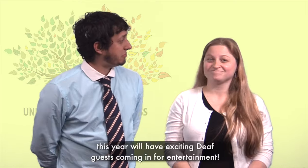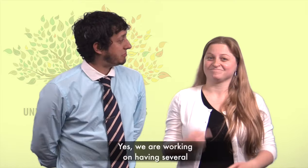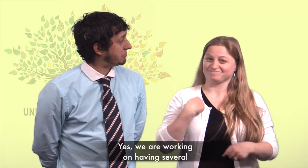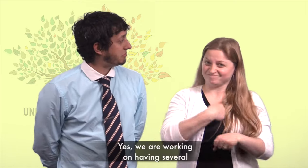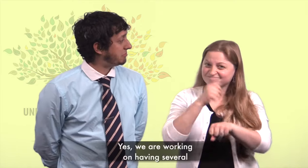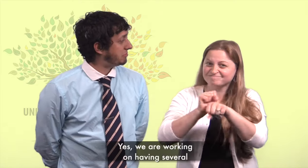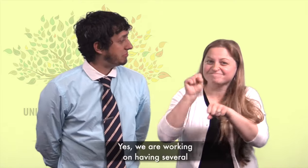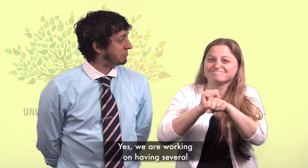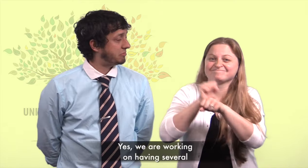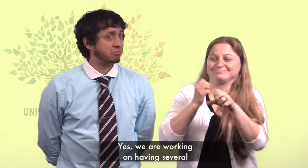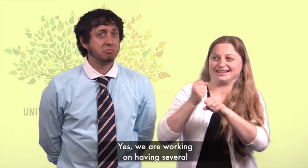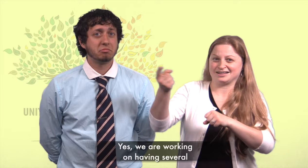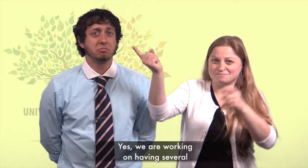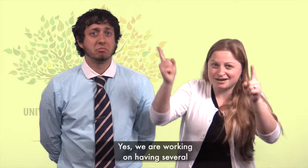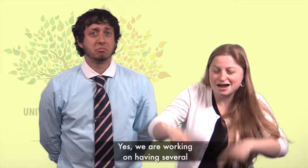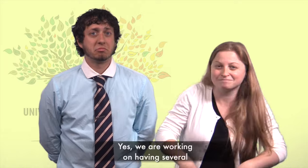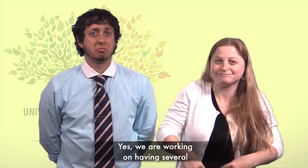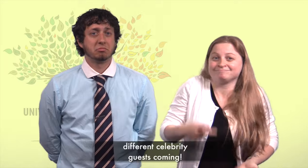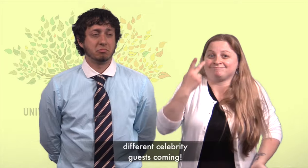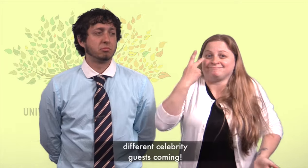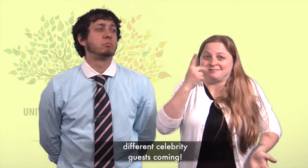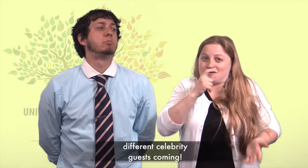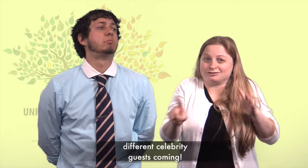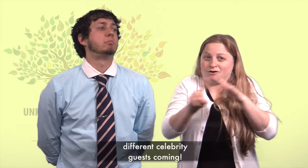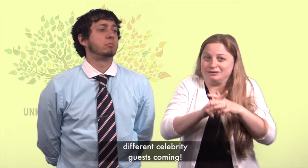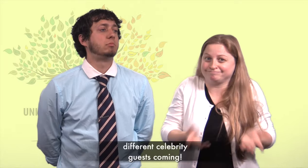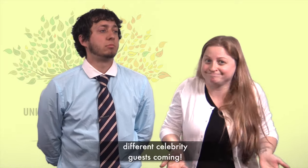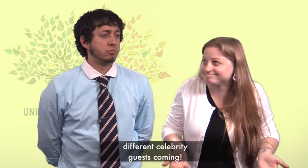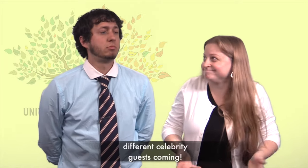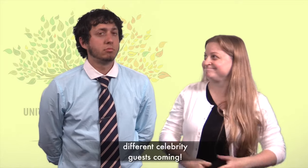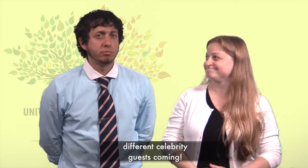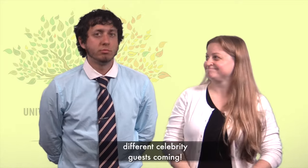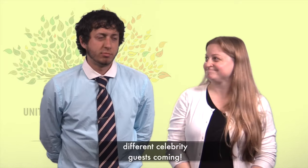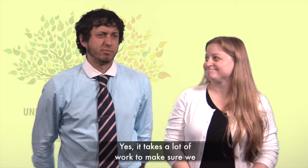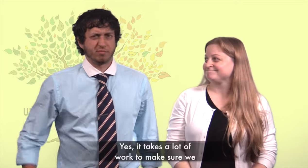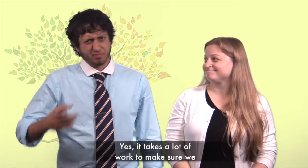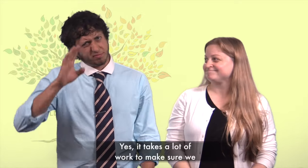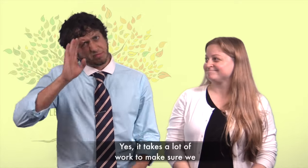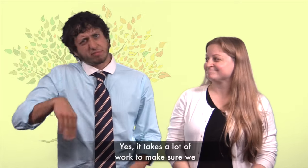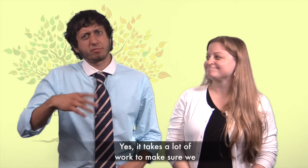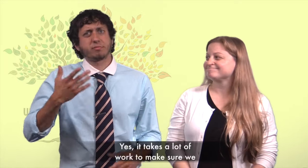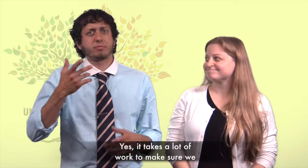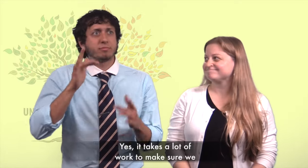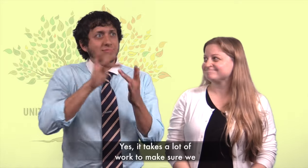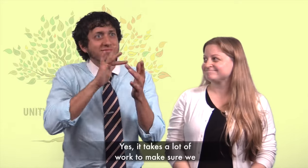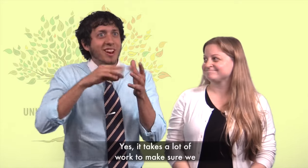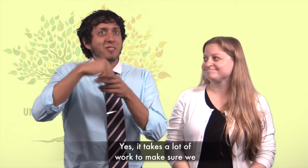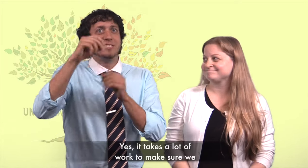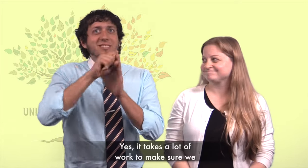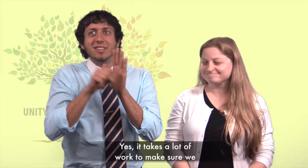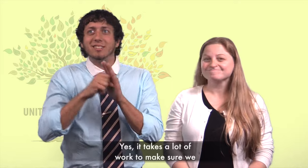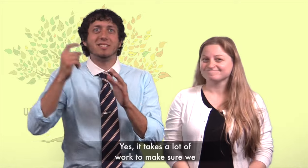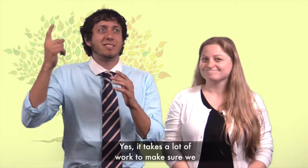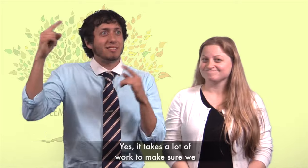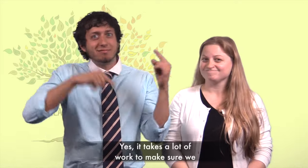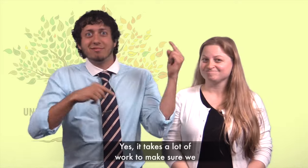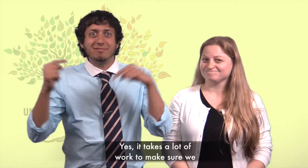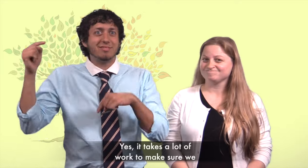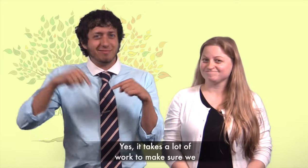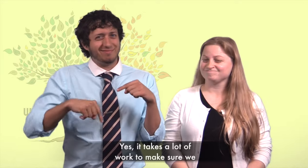Yes, we are working on having several different celebrity guests coming. Yes, it has taken a lot of work to make sure that we have many